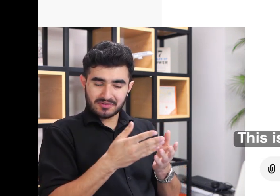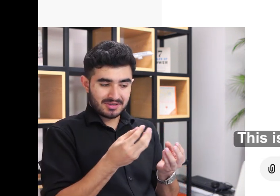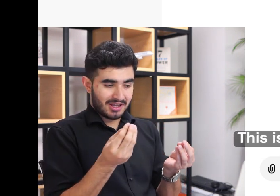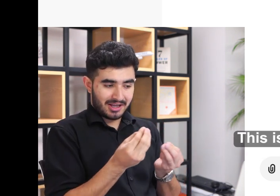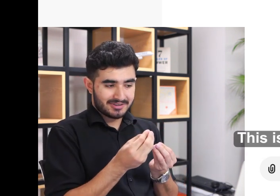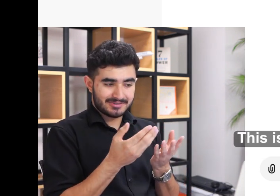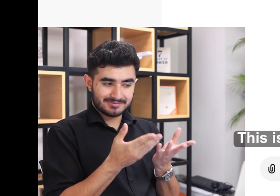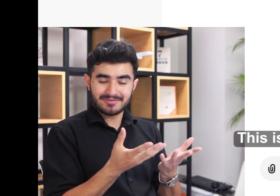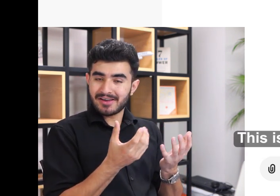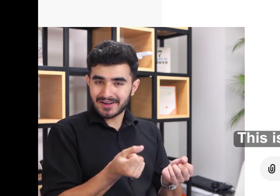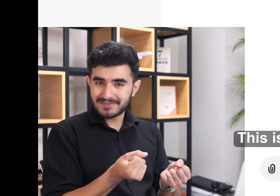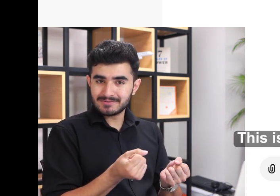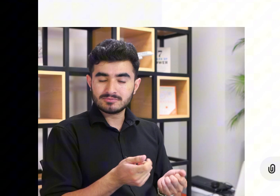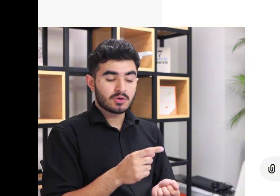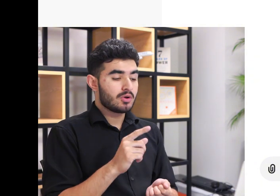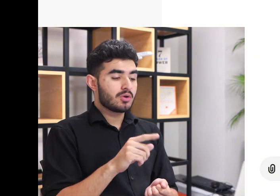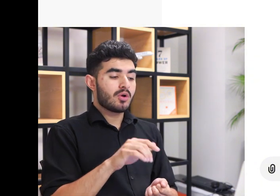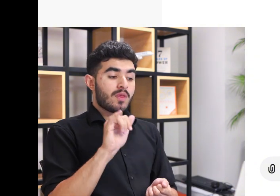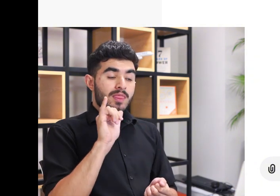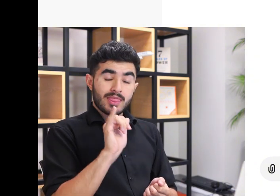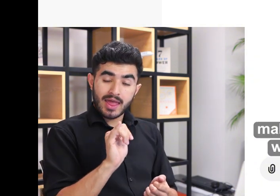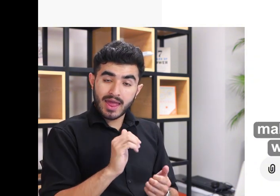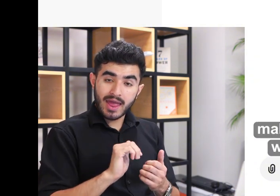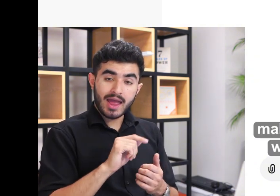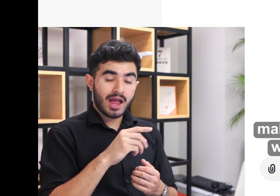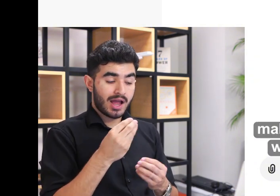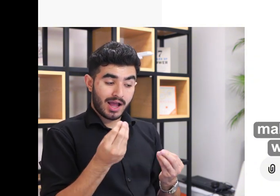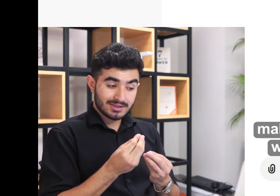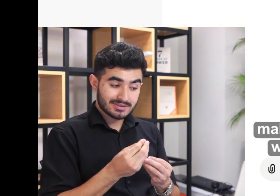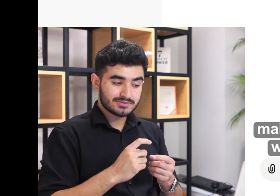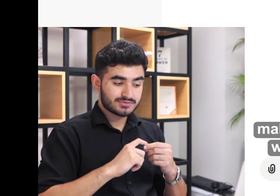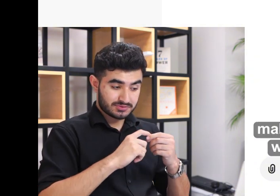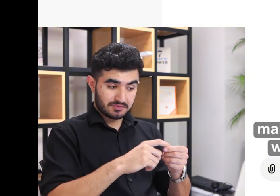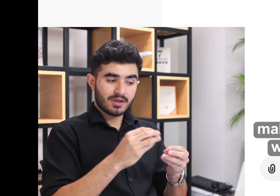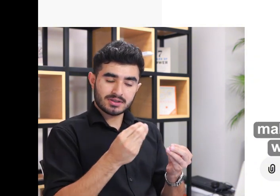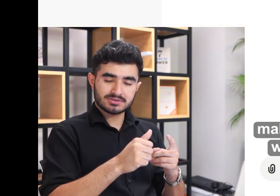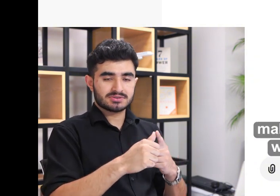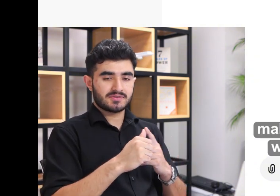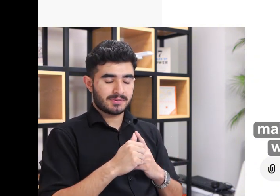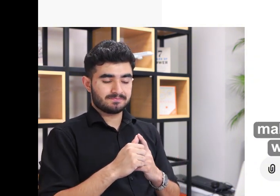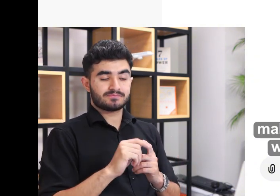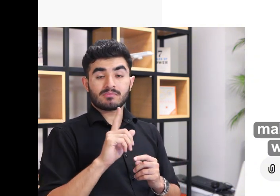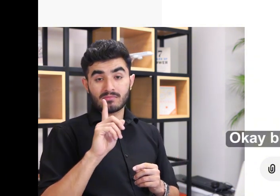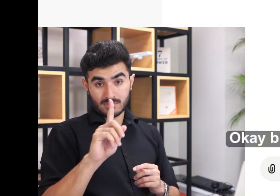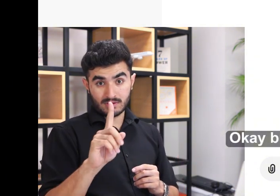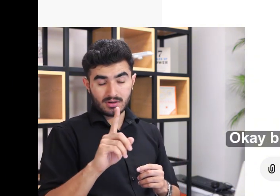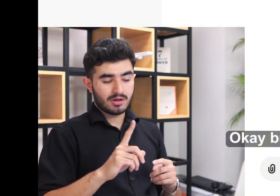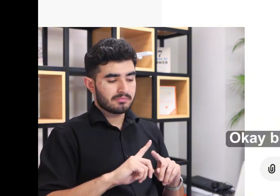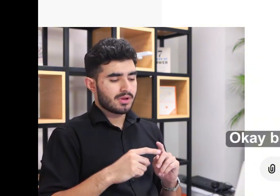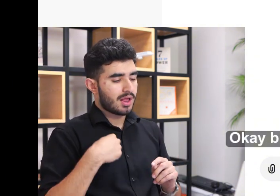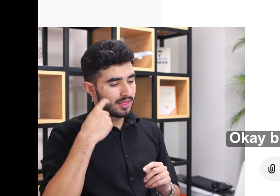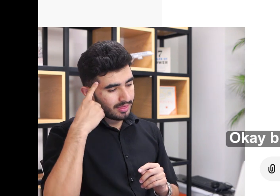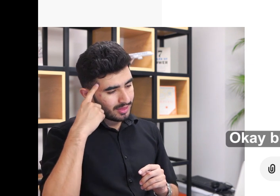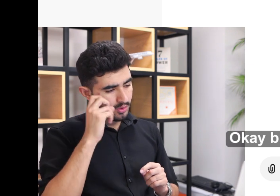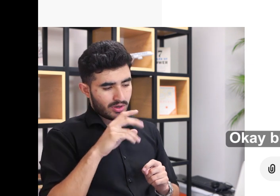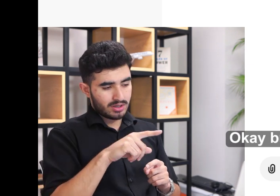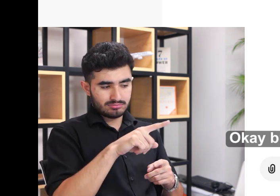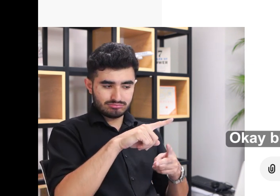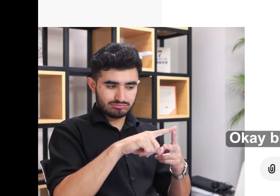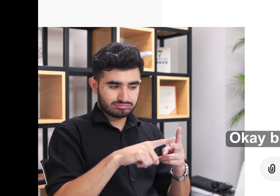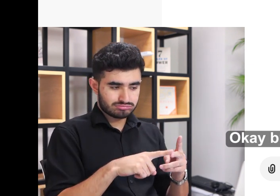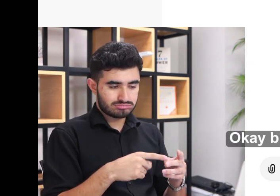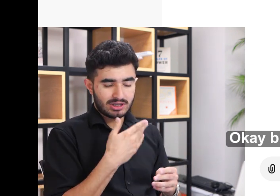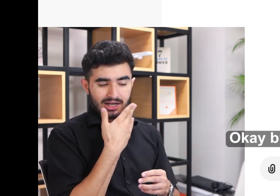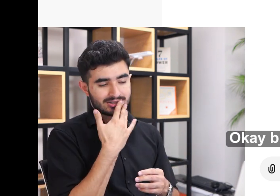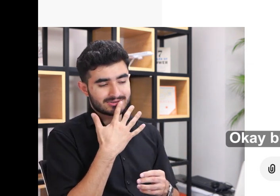This is a perfect and simple explanation, so that's how it works. Make your prompt simple and you will get your desired response. Okay, but what if I don't like